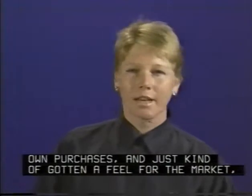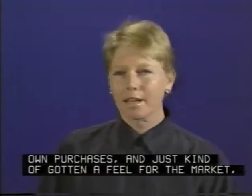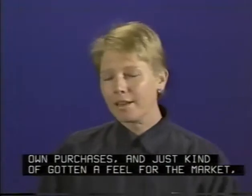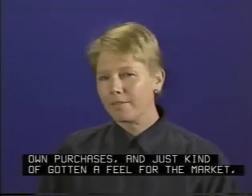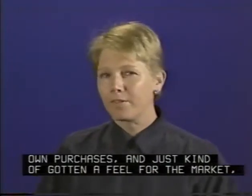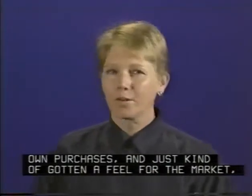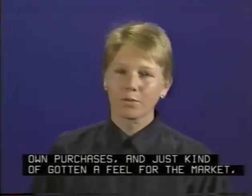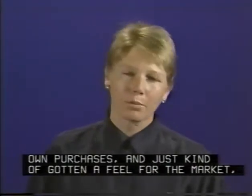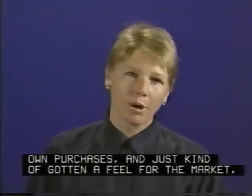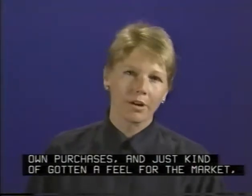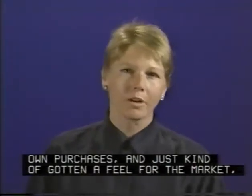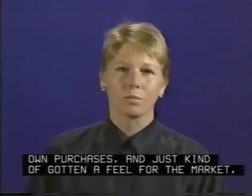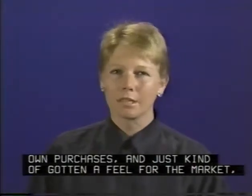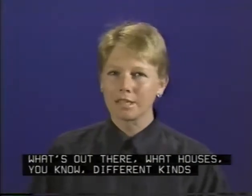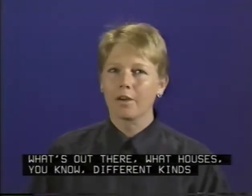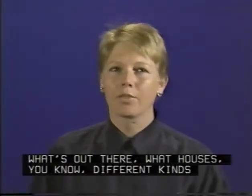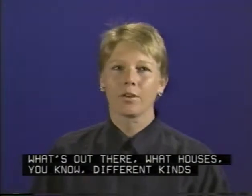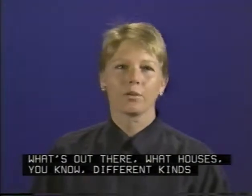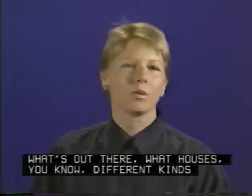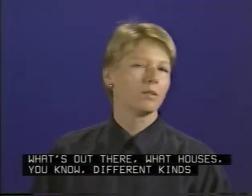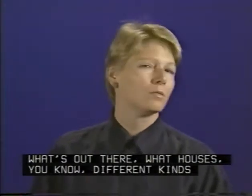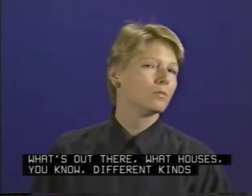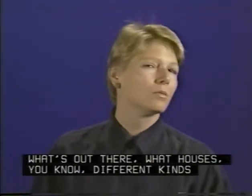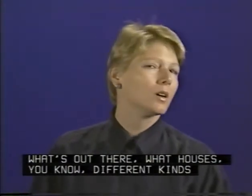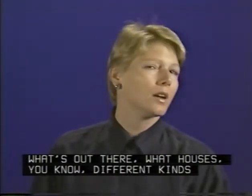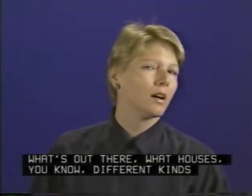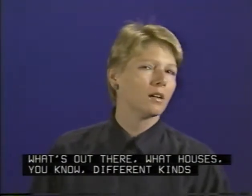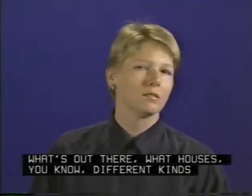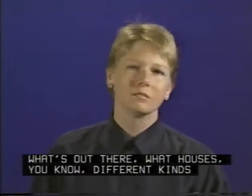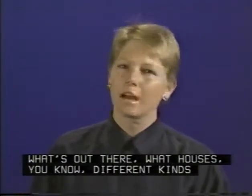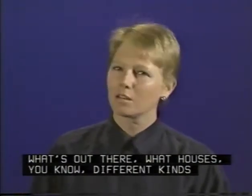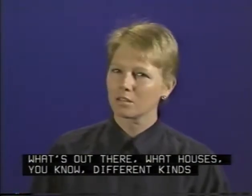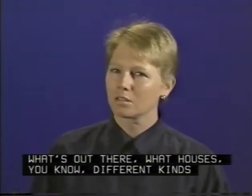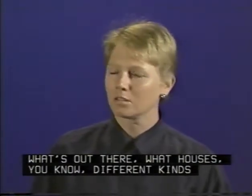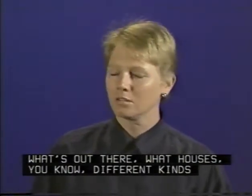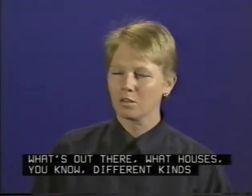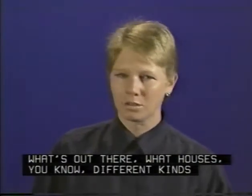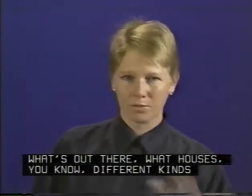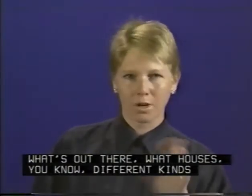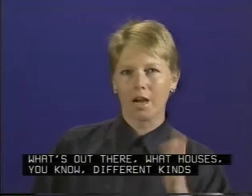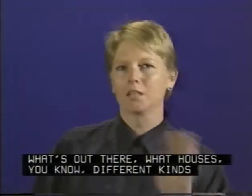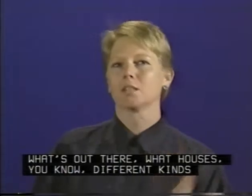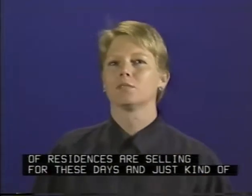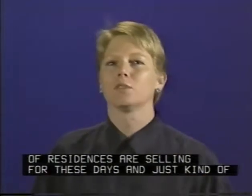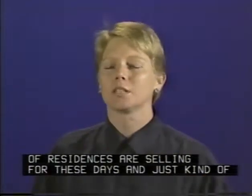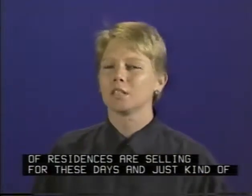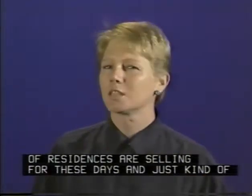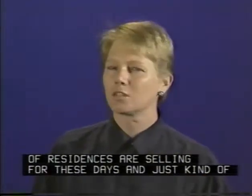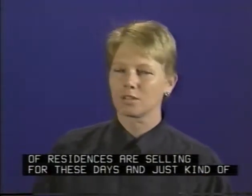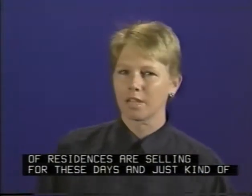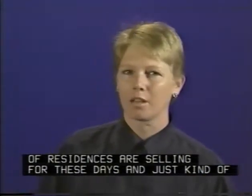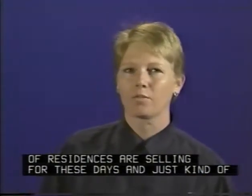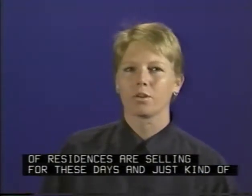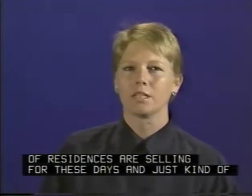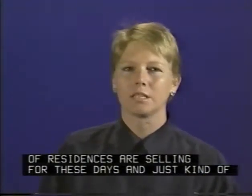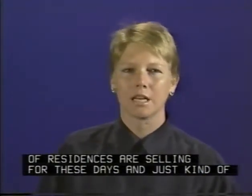of gotten a feel for the market, what's out there, what houses, you know, different kinds of residences are selling for these days,